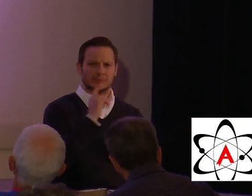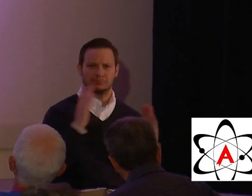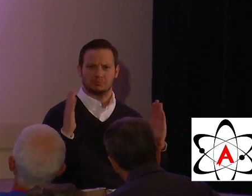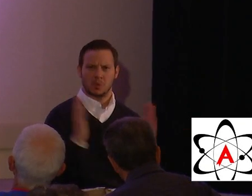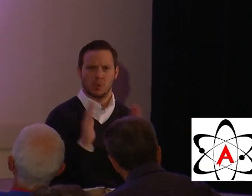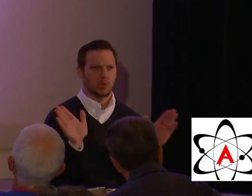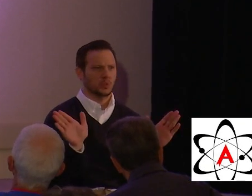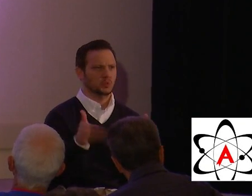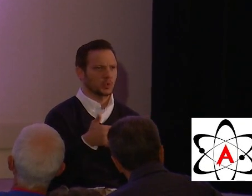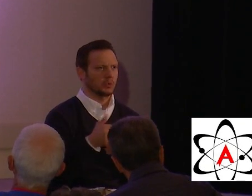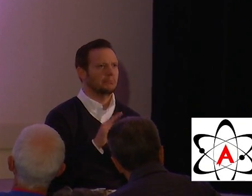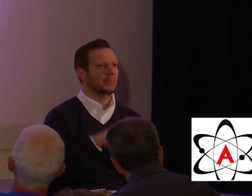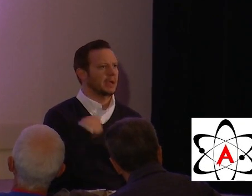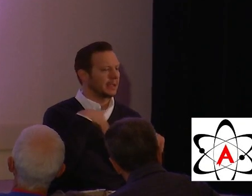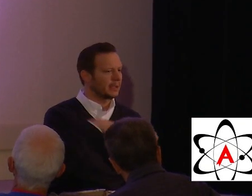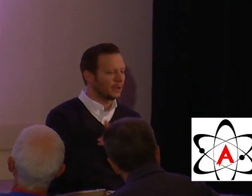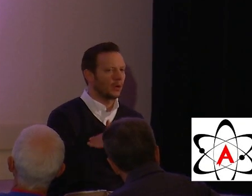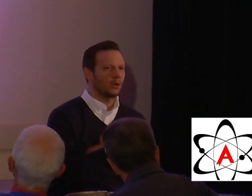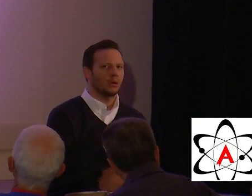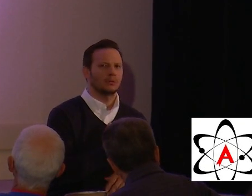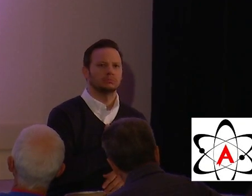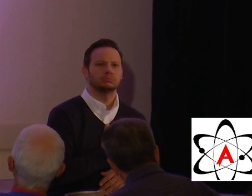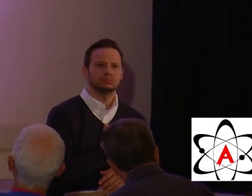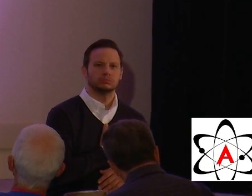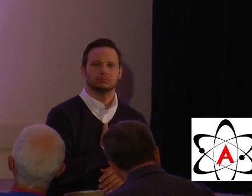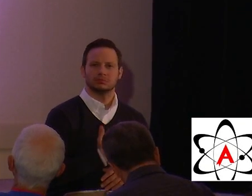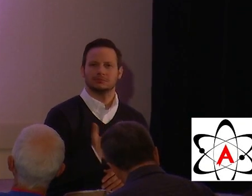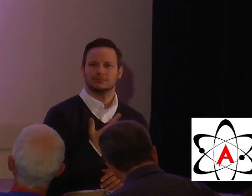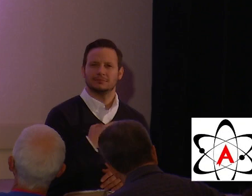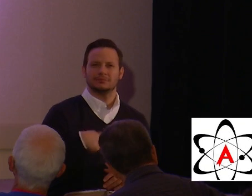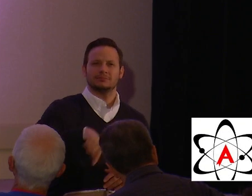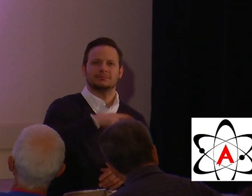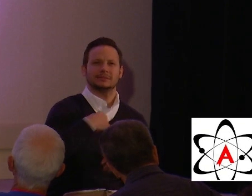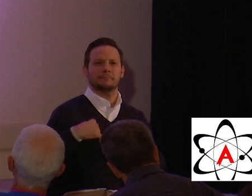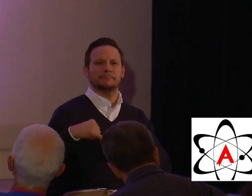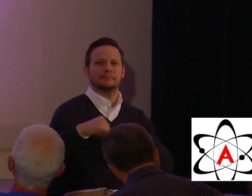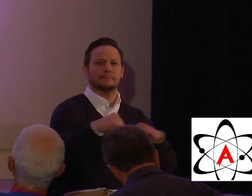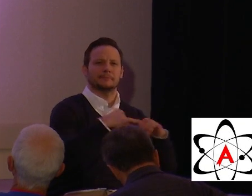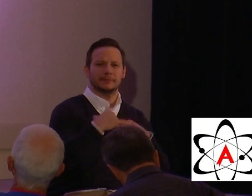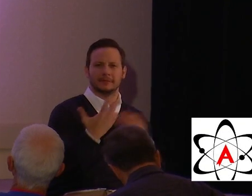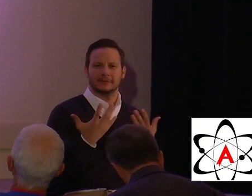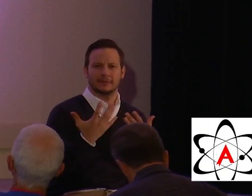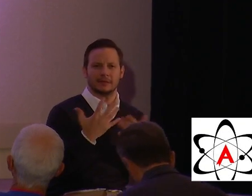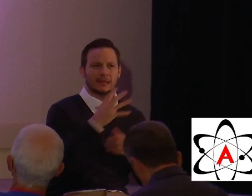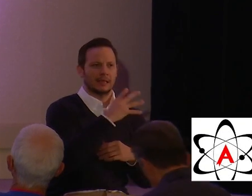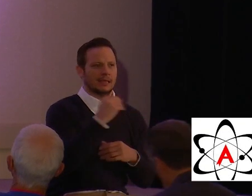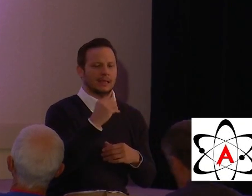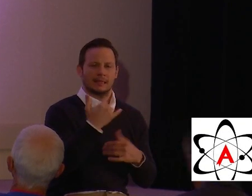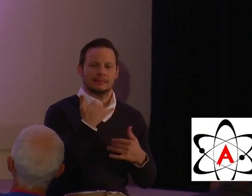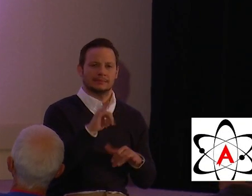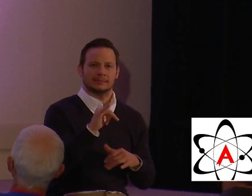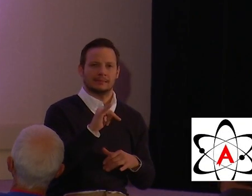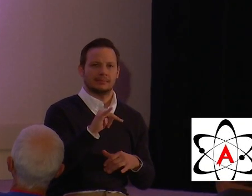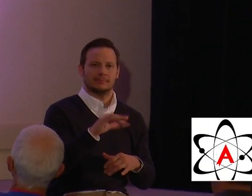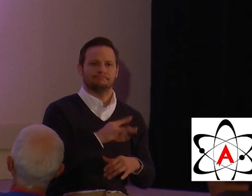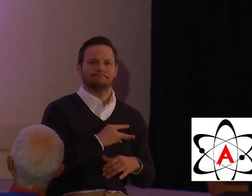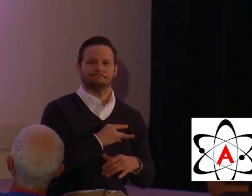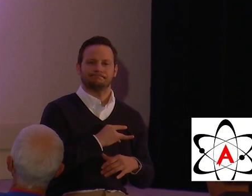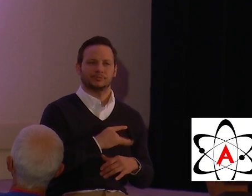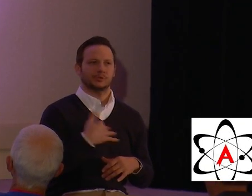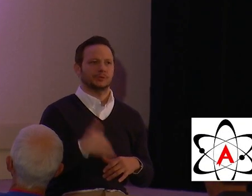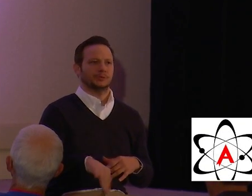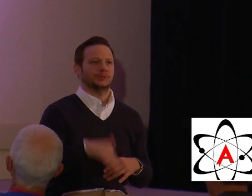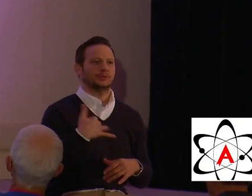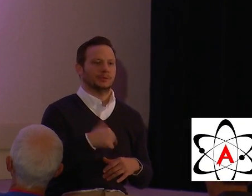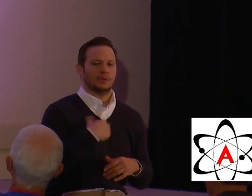but I still love that feeling of walking into a room full of atheists, and you know what? It still sticks with me. And I fell in love